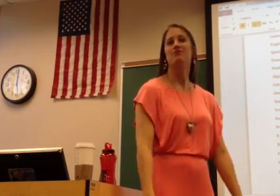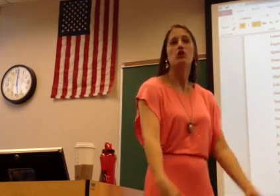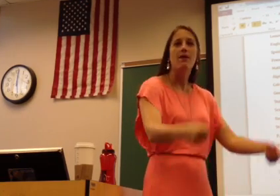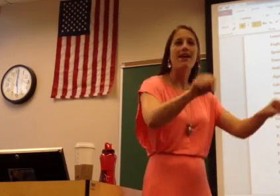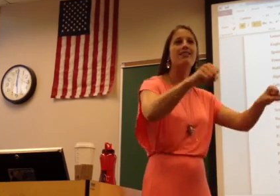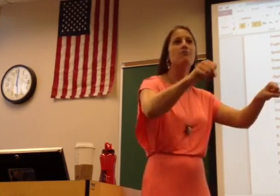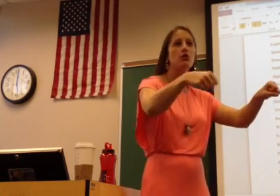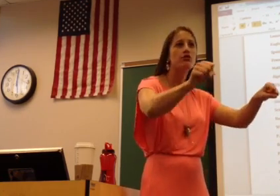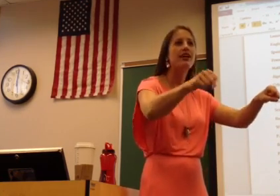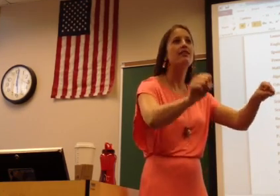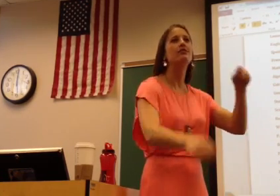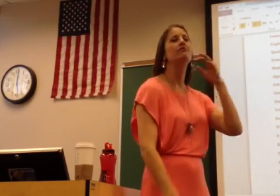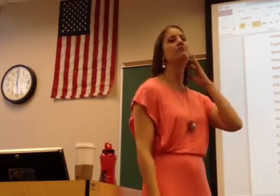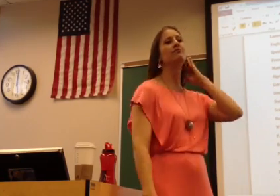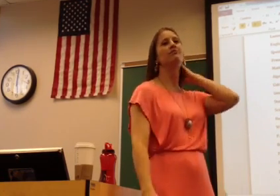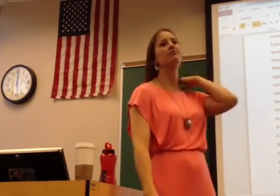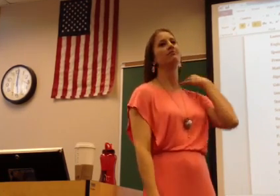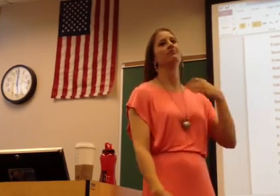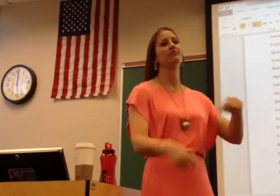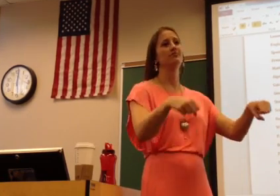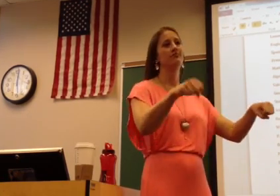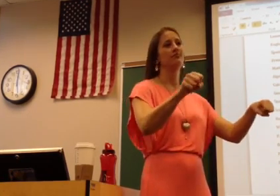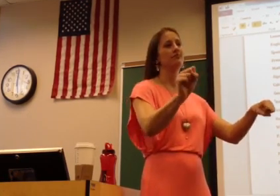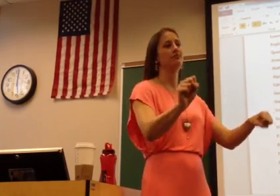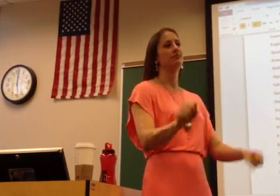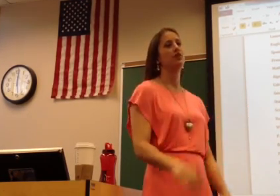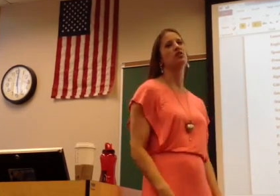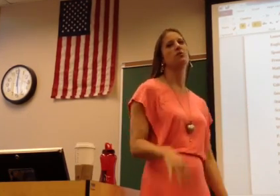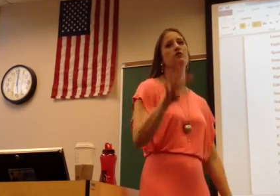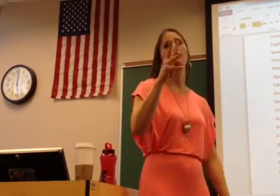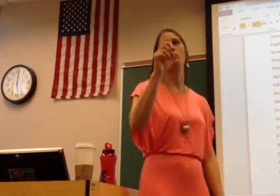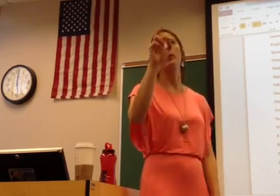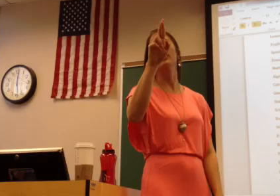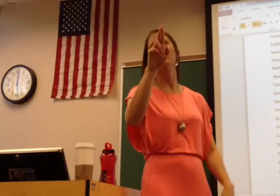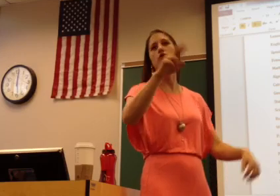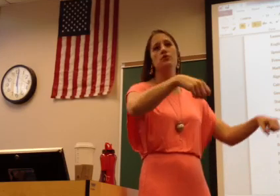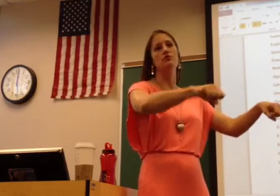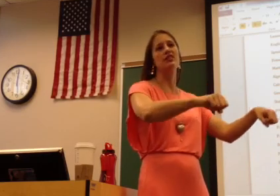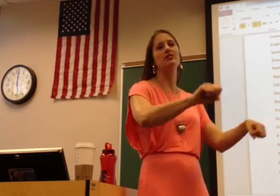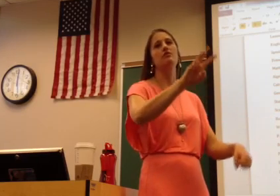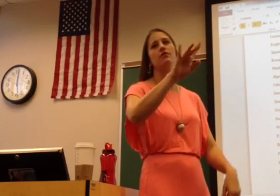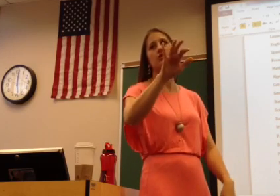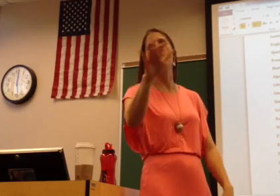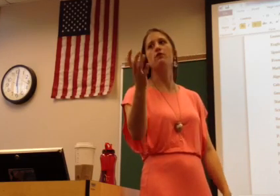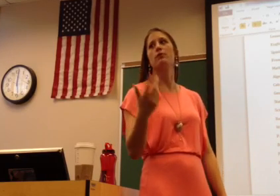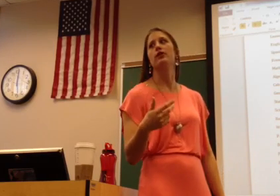Dirt bike. Motorcycle. Can also be used for four-wheeler. You would do this and then think about four-wheeler.